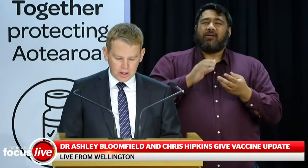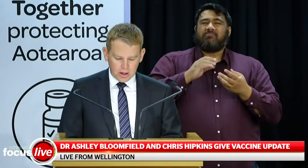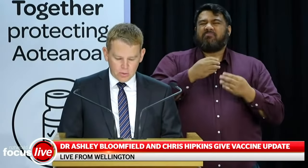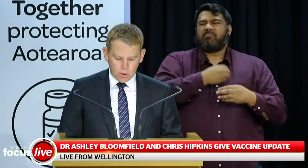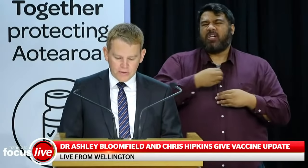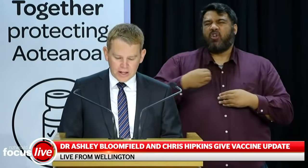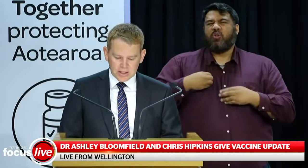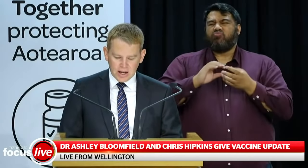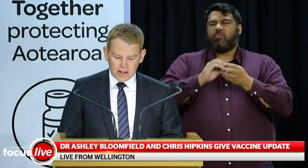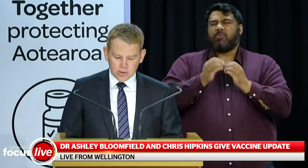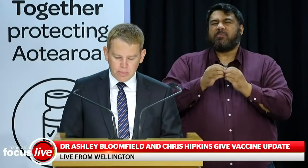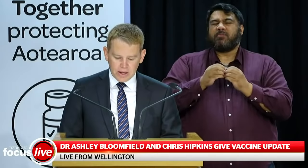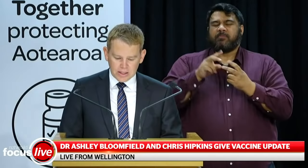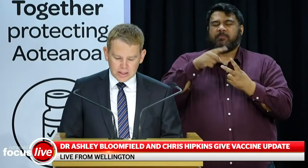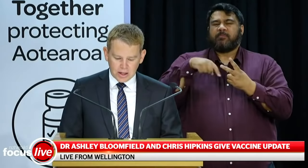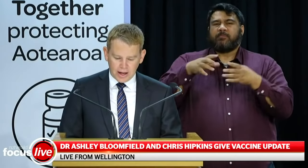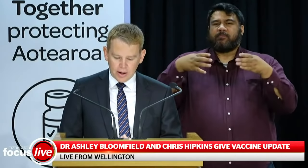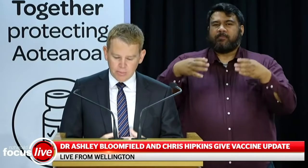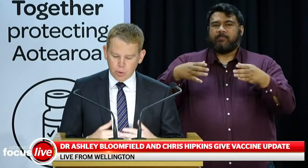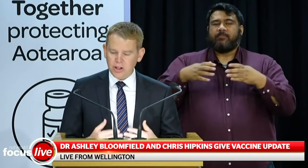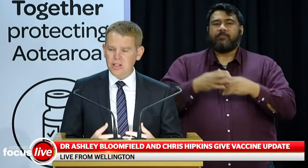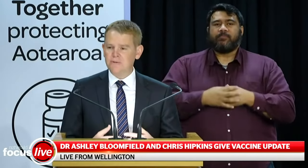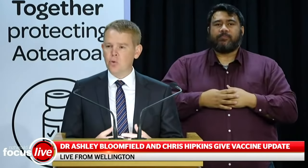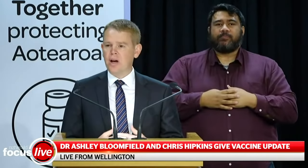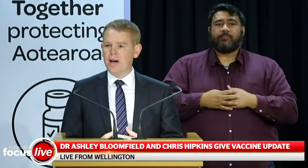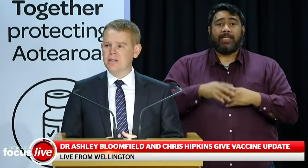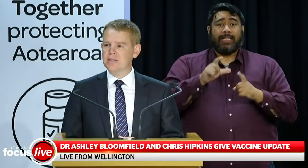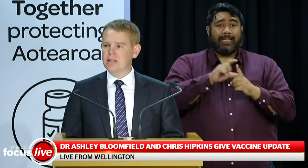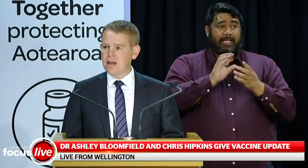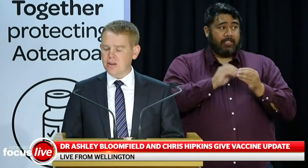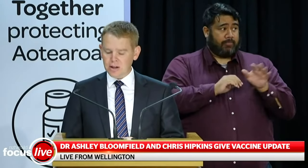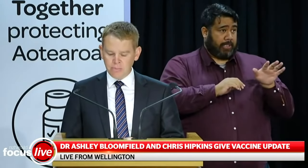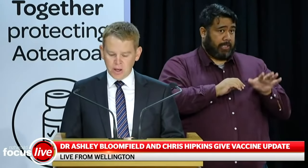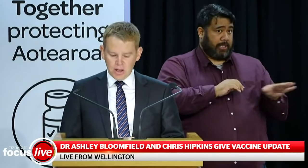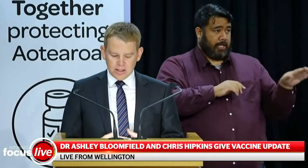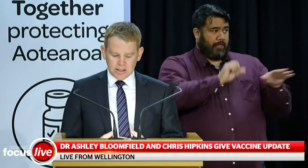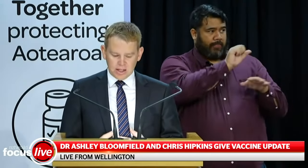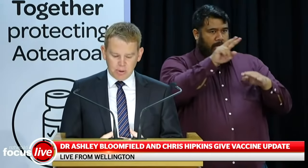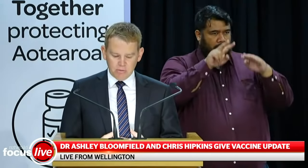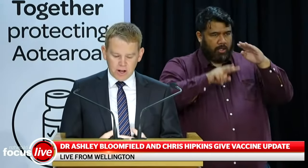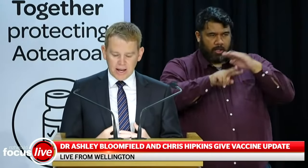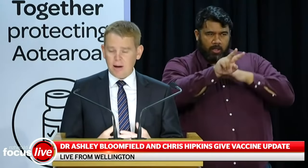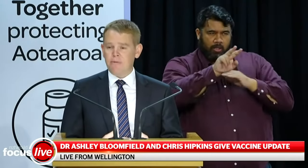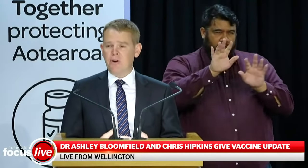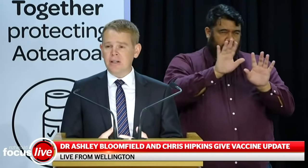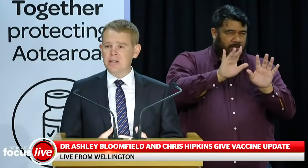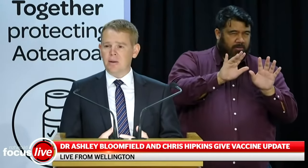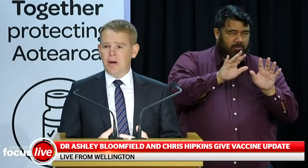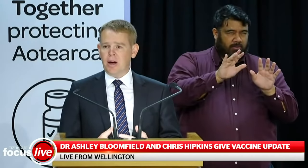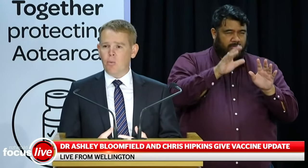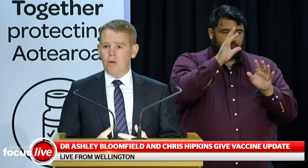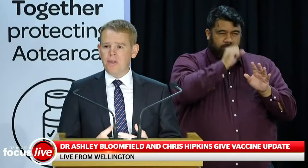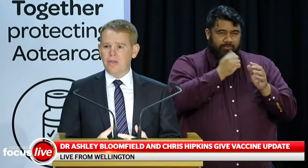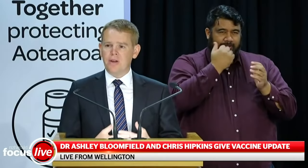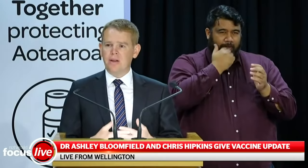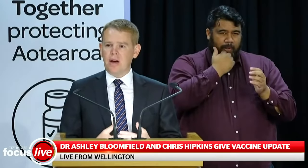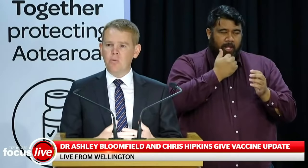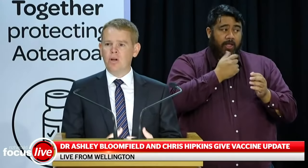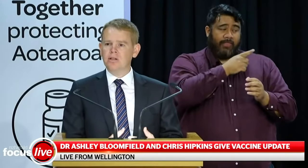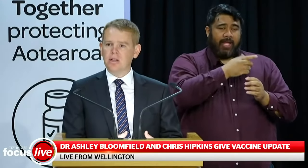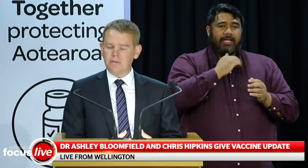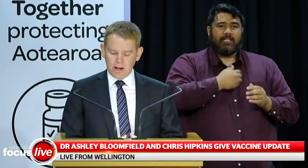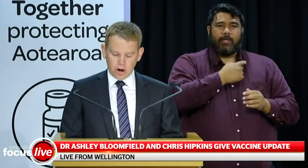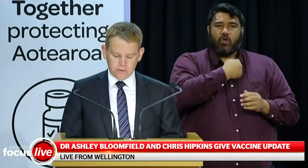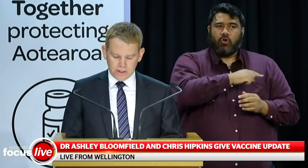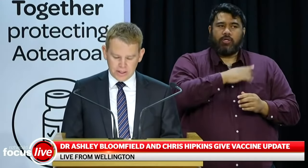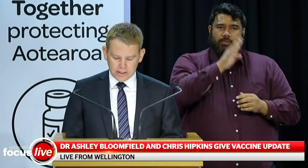conditions. What we've asked DHBs in putting these forecasts together is to be really upfront about what they think they